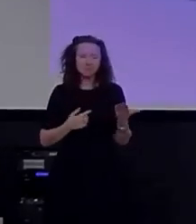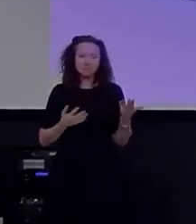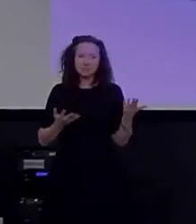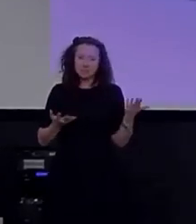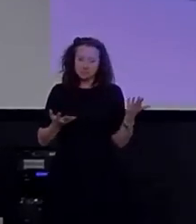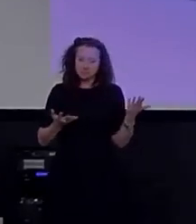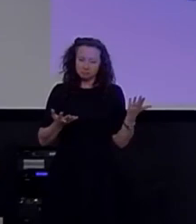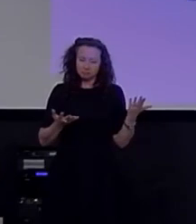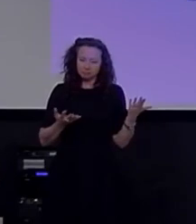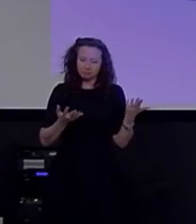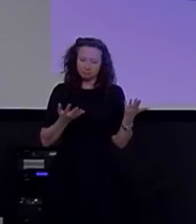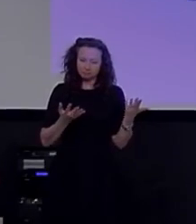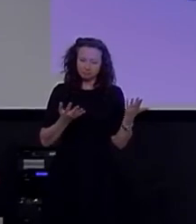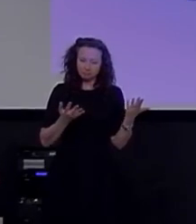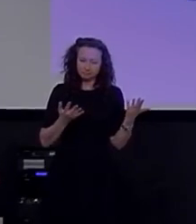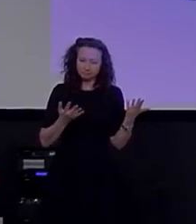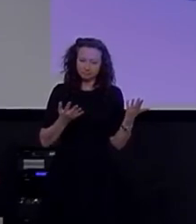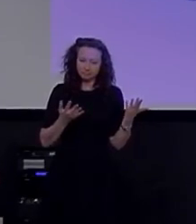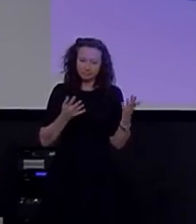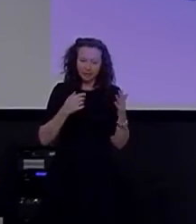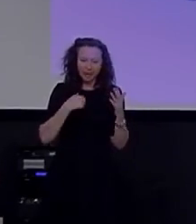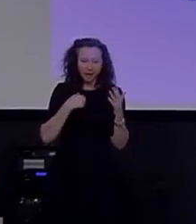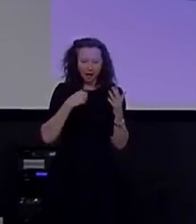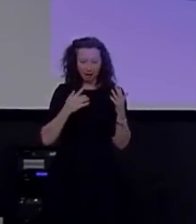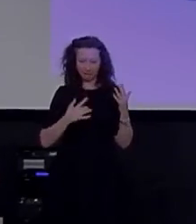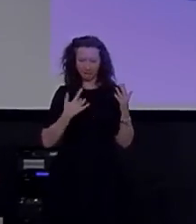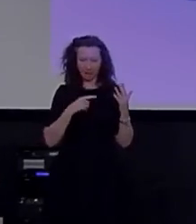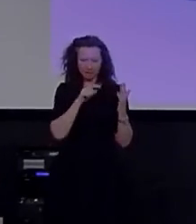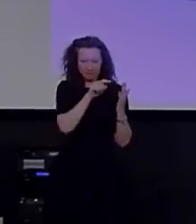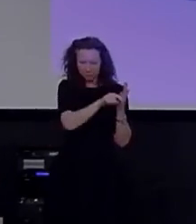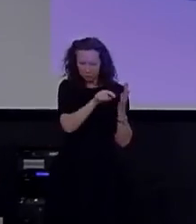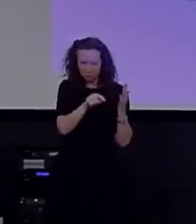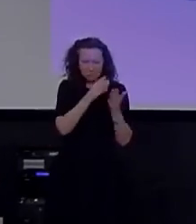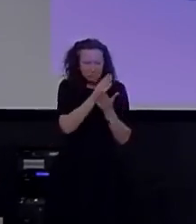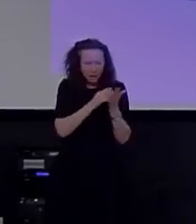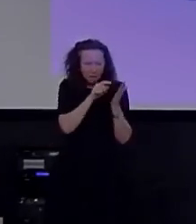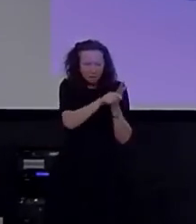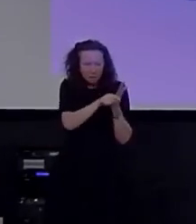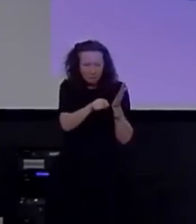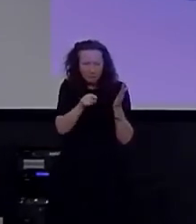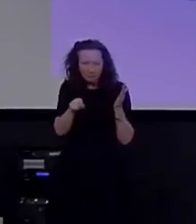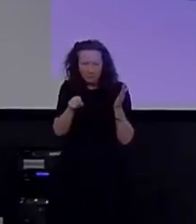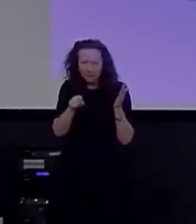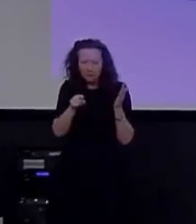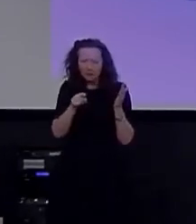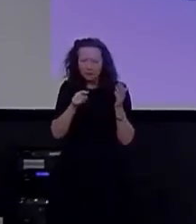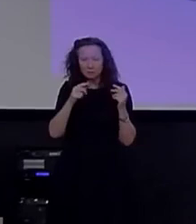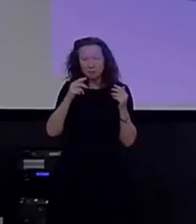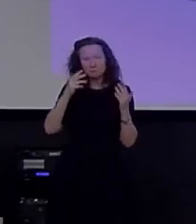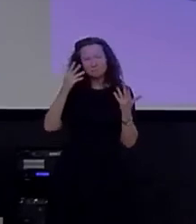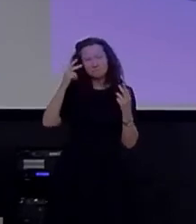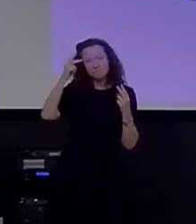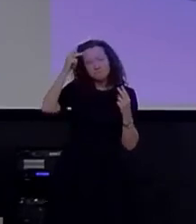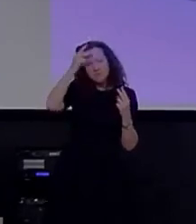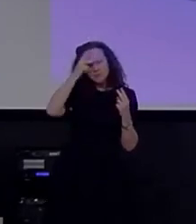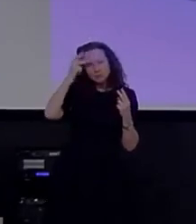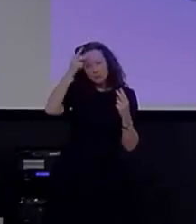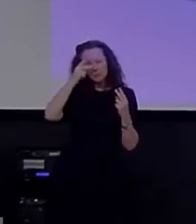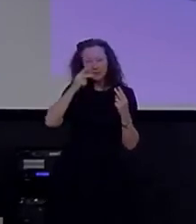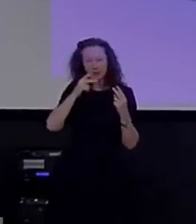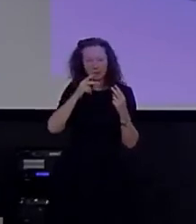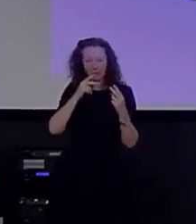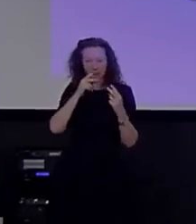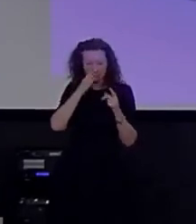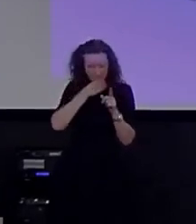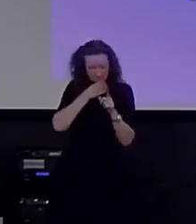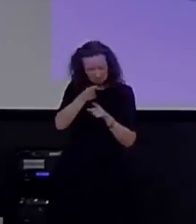it's more, I found certain areas to be philosophically and in a dogma